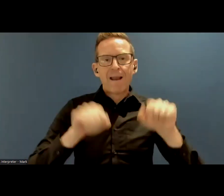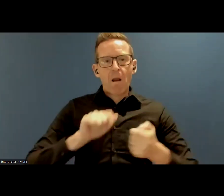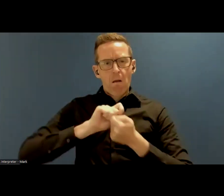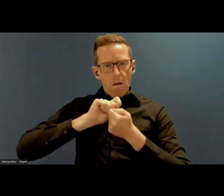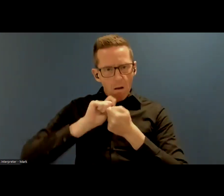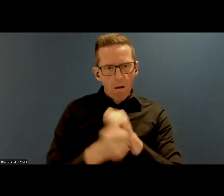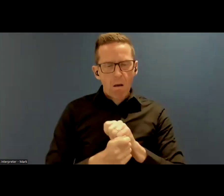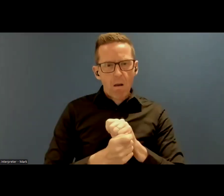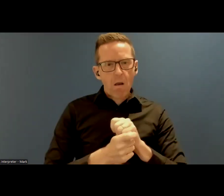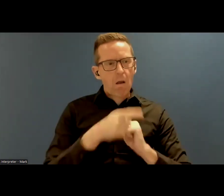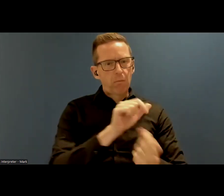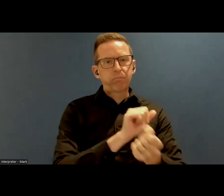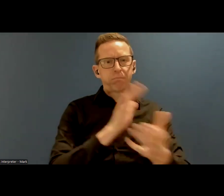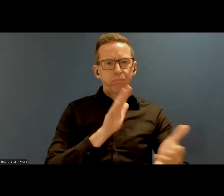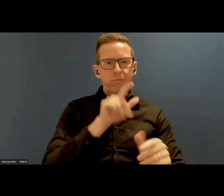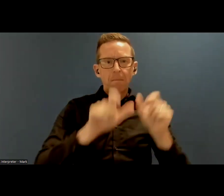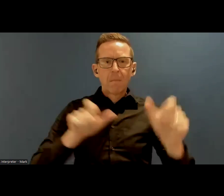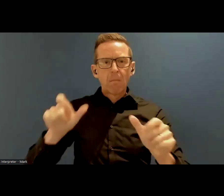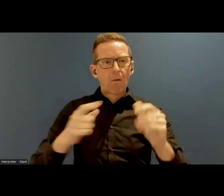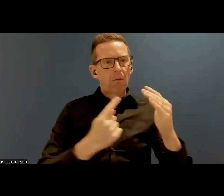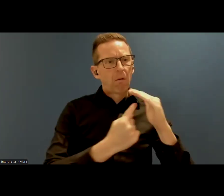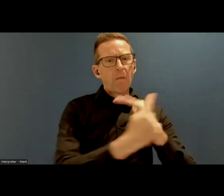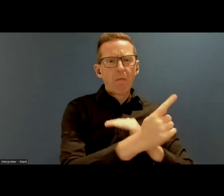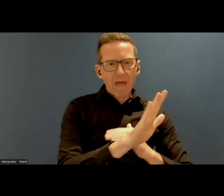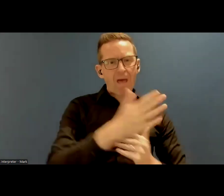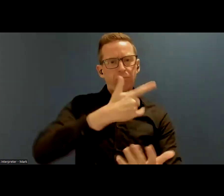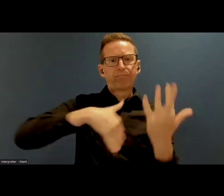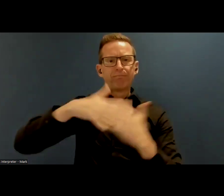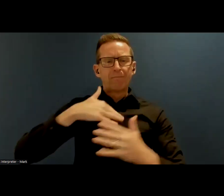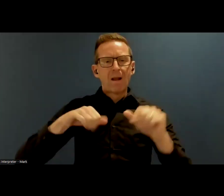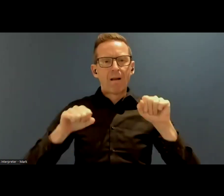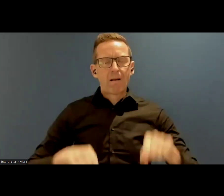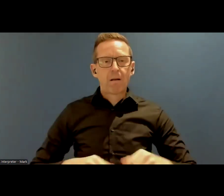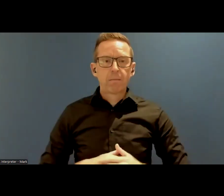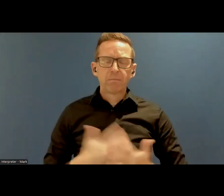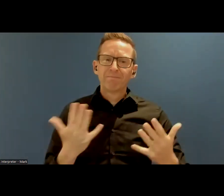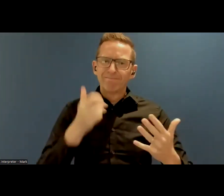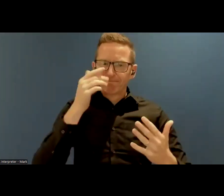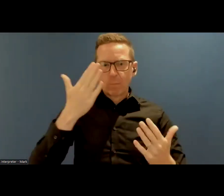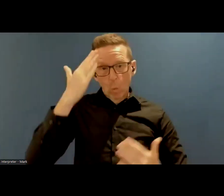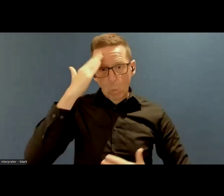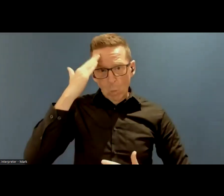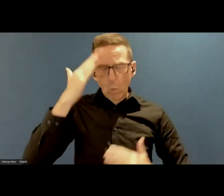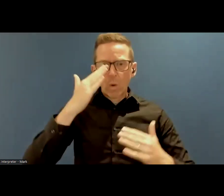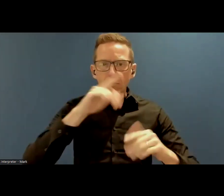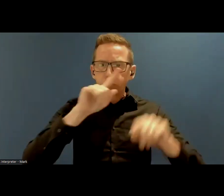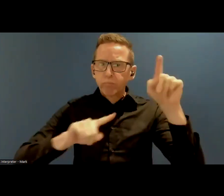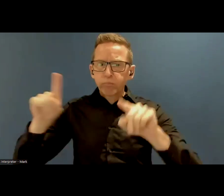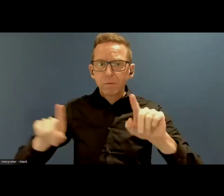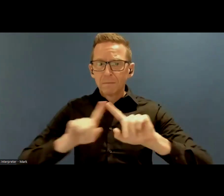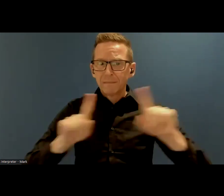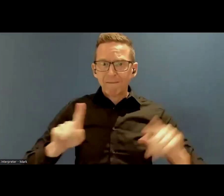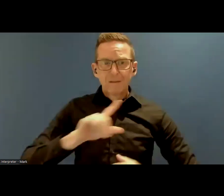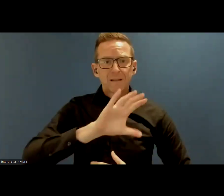process. I'm very sure the dynamics that are different from country to country, but in most cases,